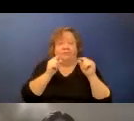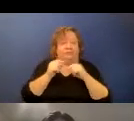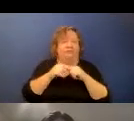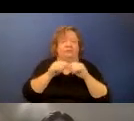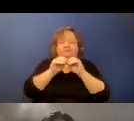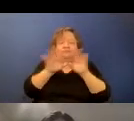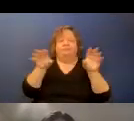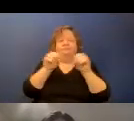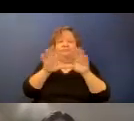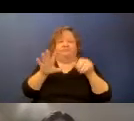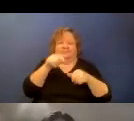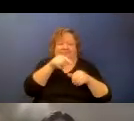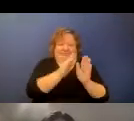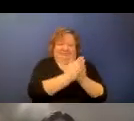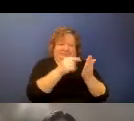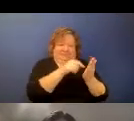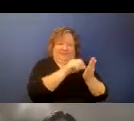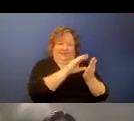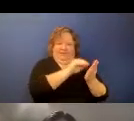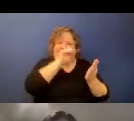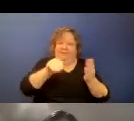Thanks. Over to you, Carly.